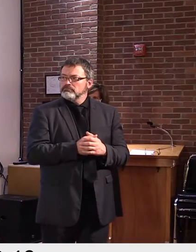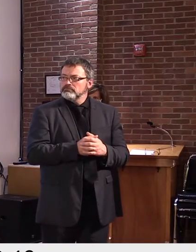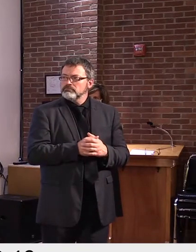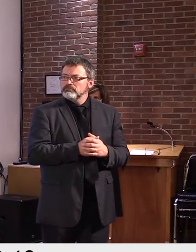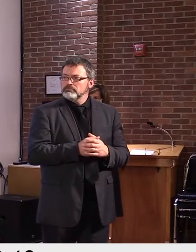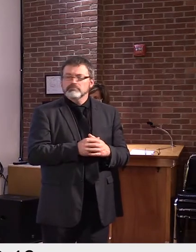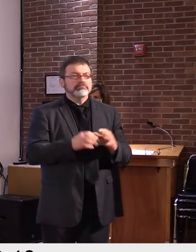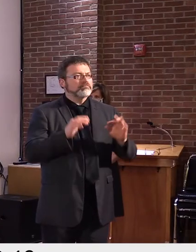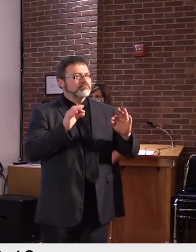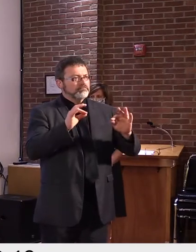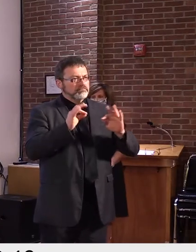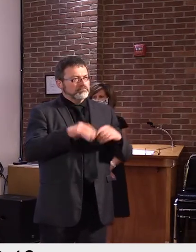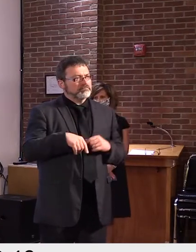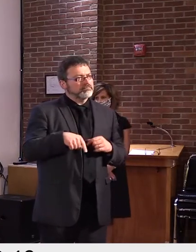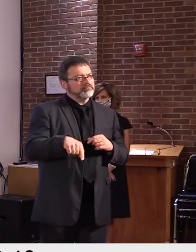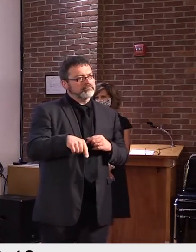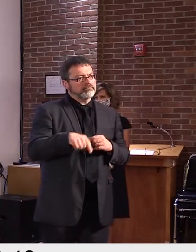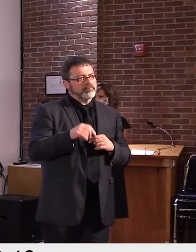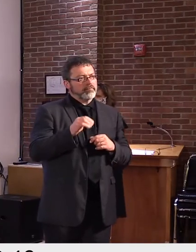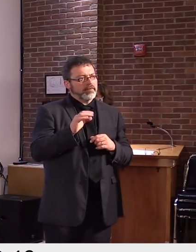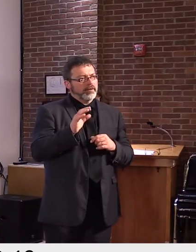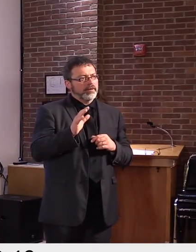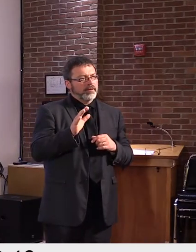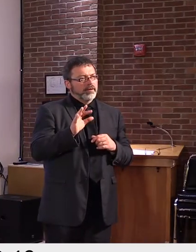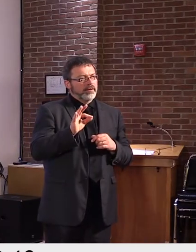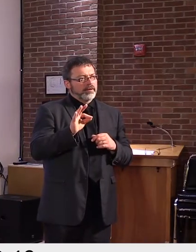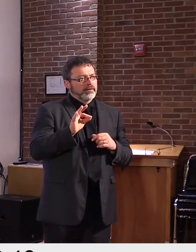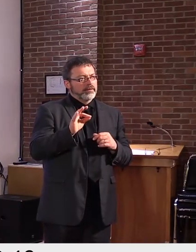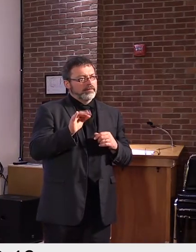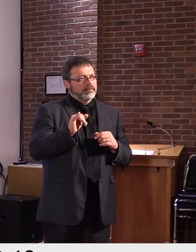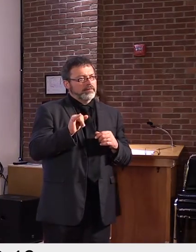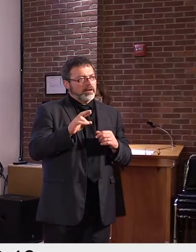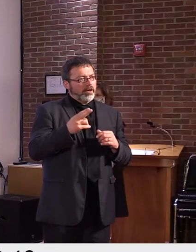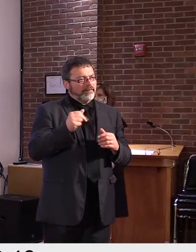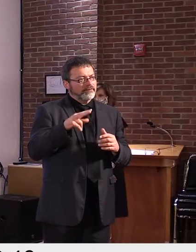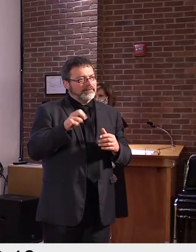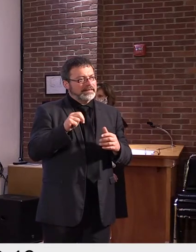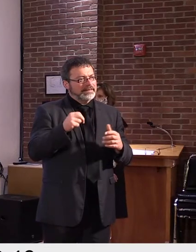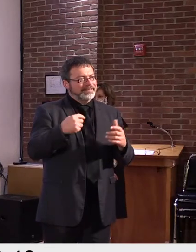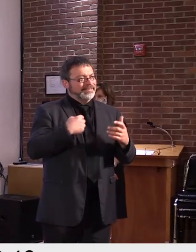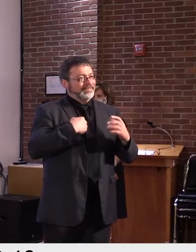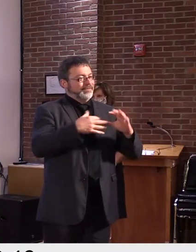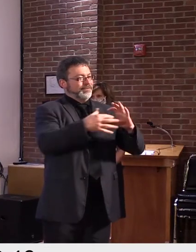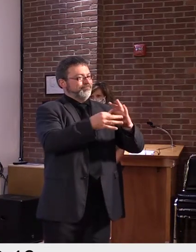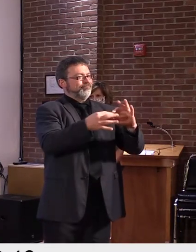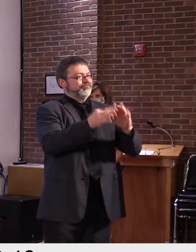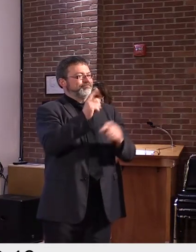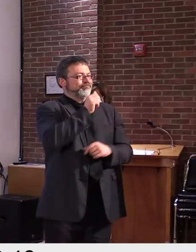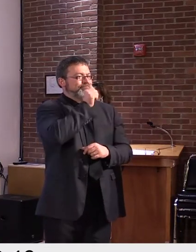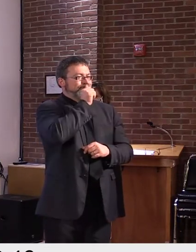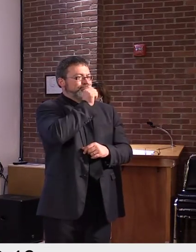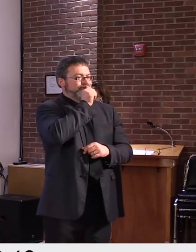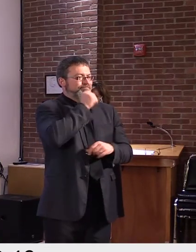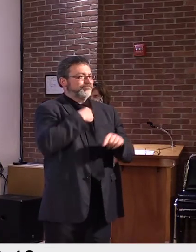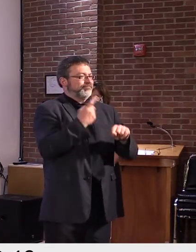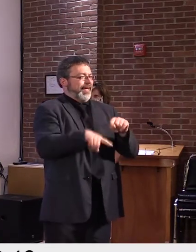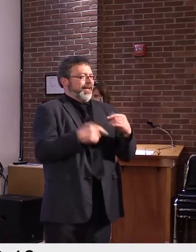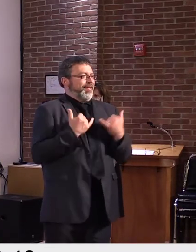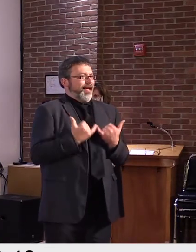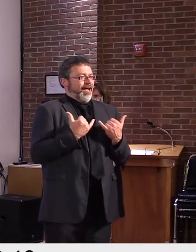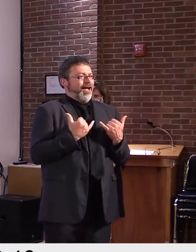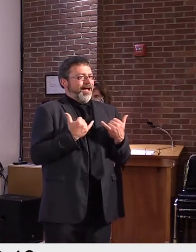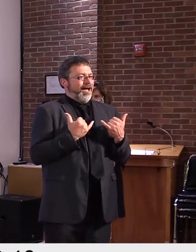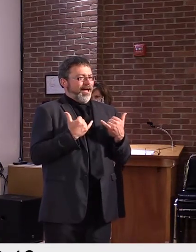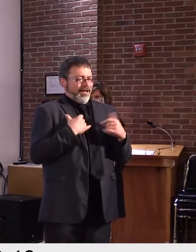So, Kat, I really cannot convey the name of the work site, as that would be identifying to the individuals who work there and who